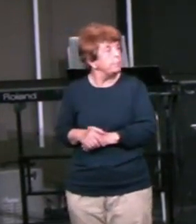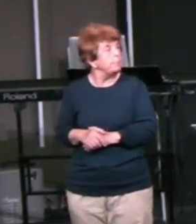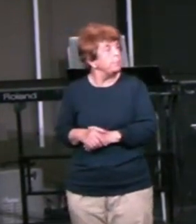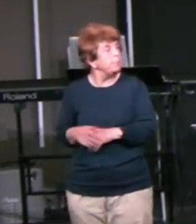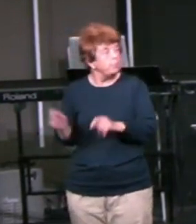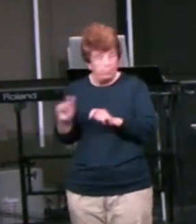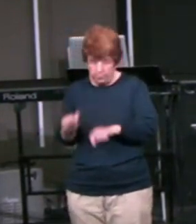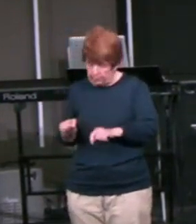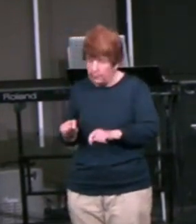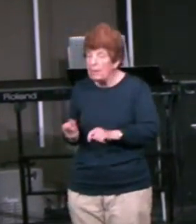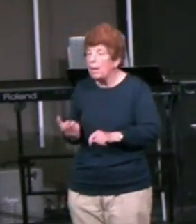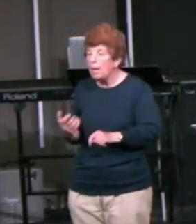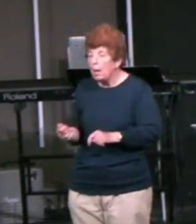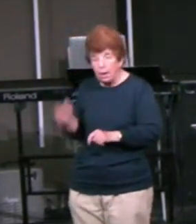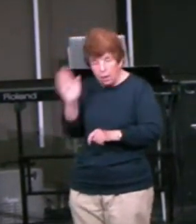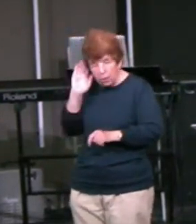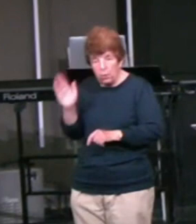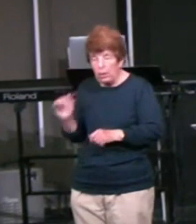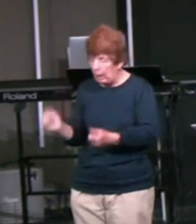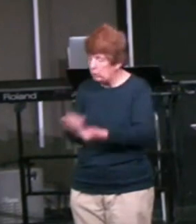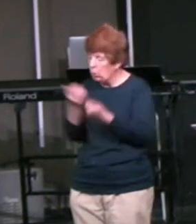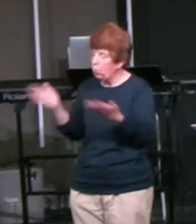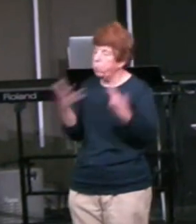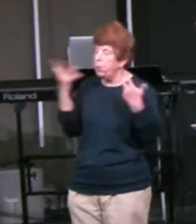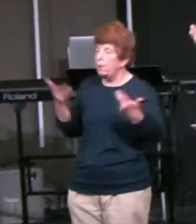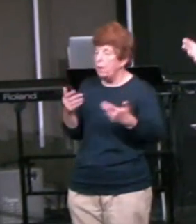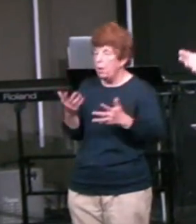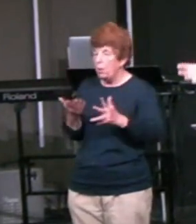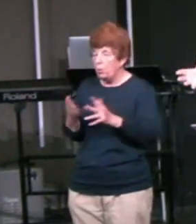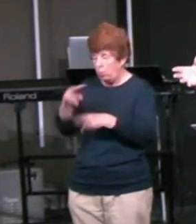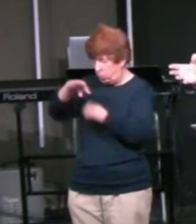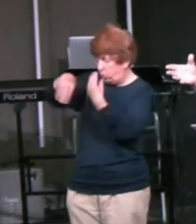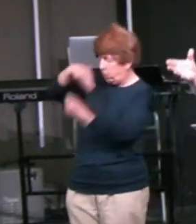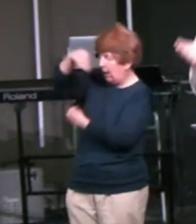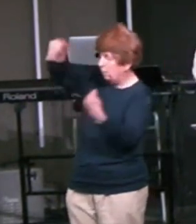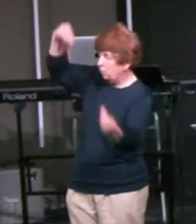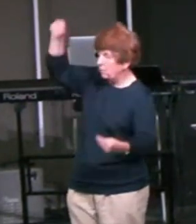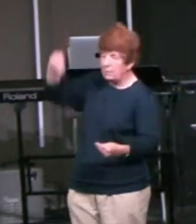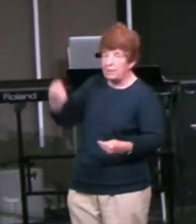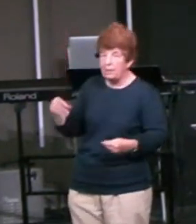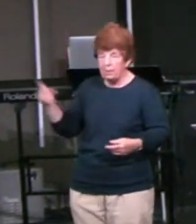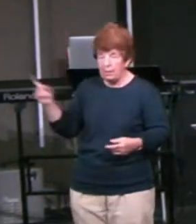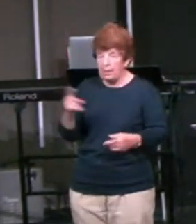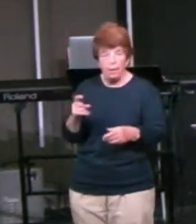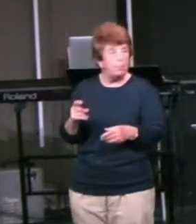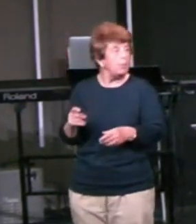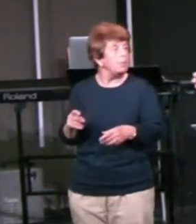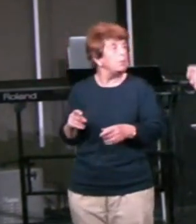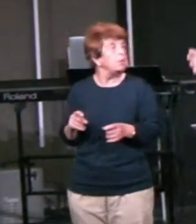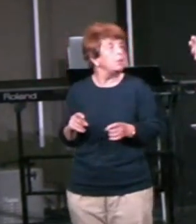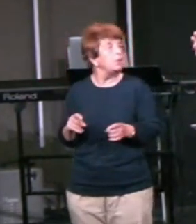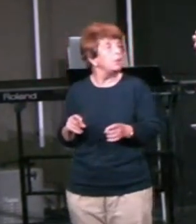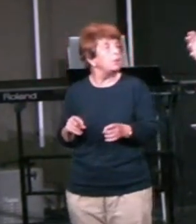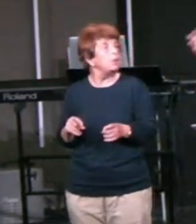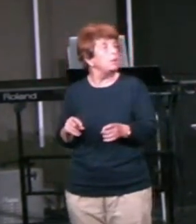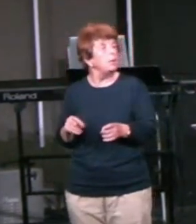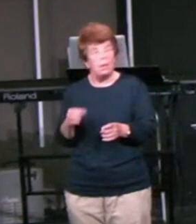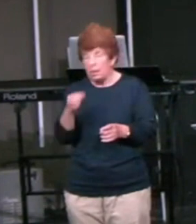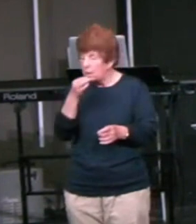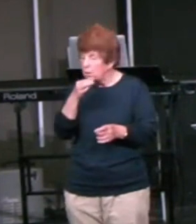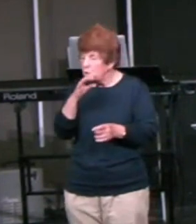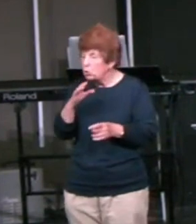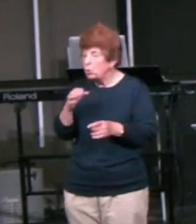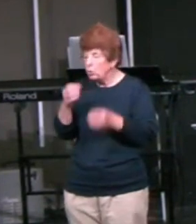He had word that a strong wind blew through, a tornado of some sort, a hurricane came through, and while his children